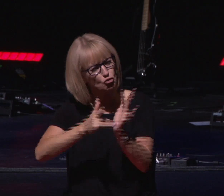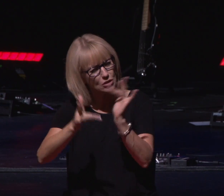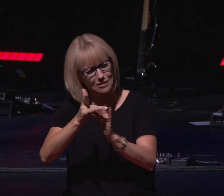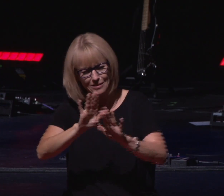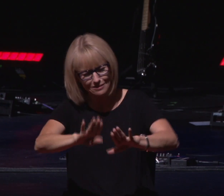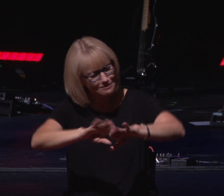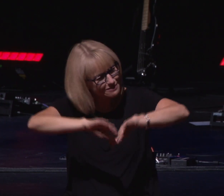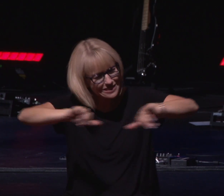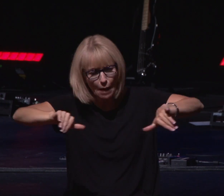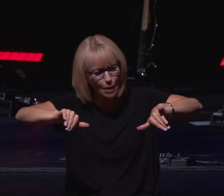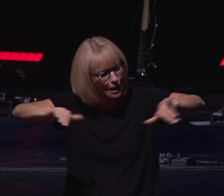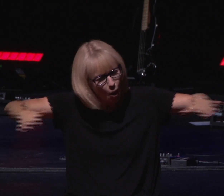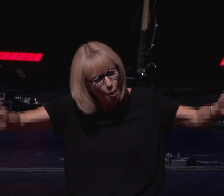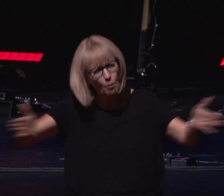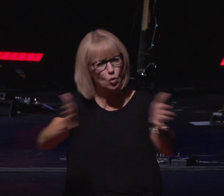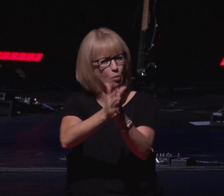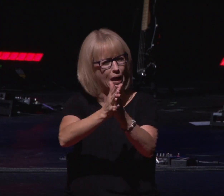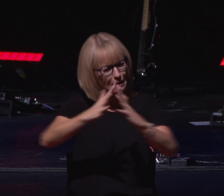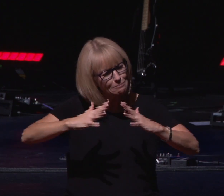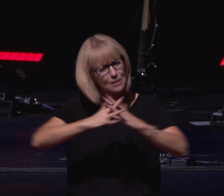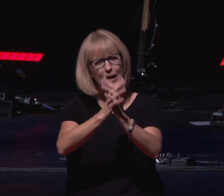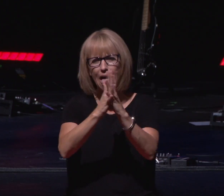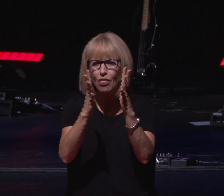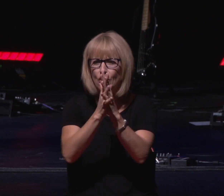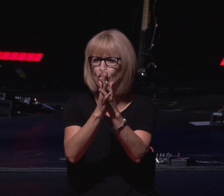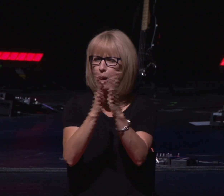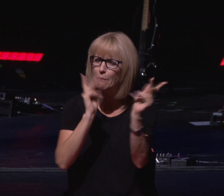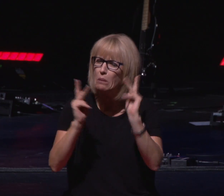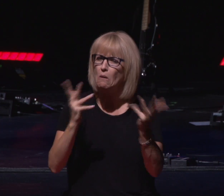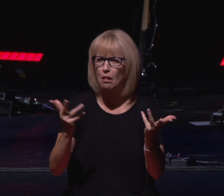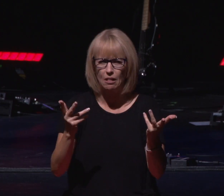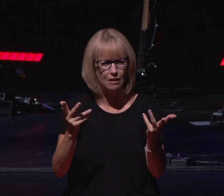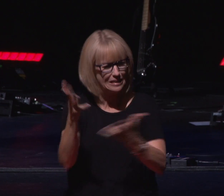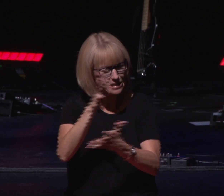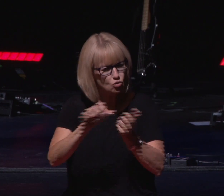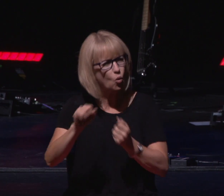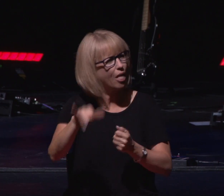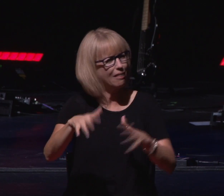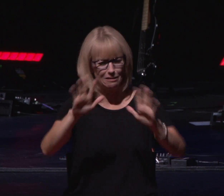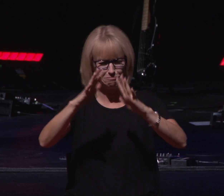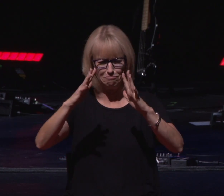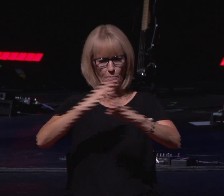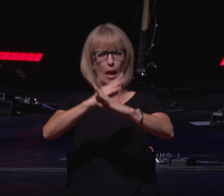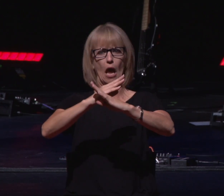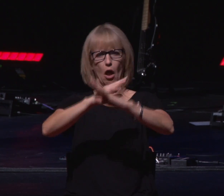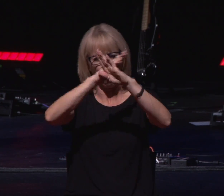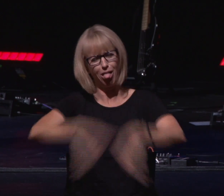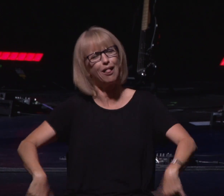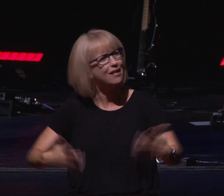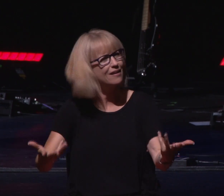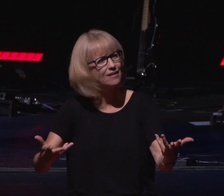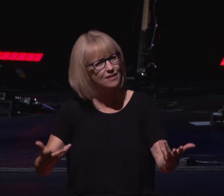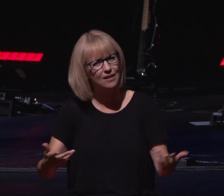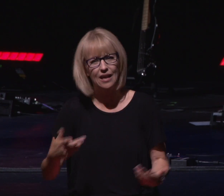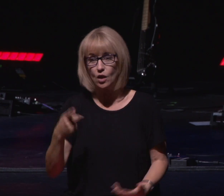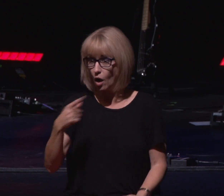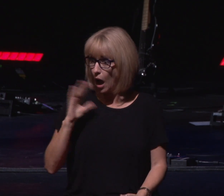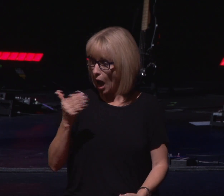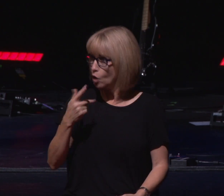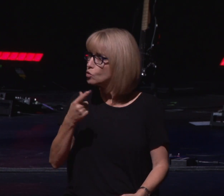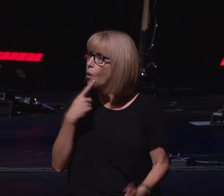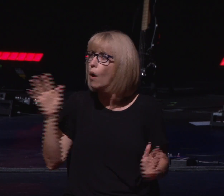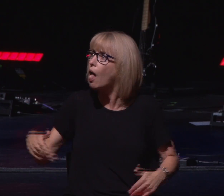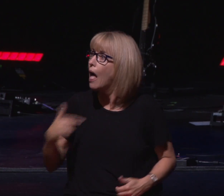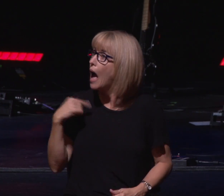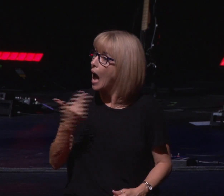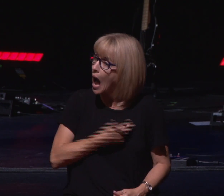barrier. He destroyed the wall of hostility. In our world around us, there's a lot of hostility. There's a lot of hurt. There's a lot of pain. And